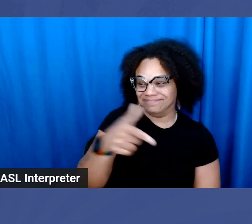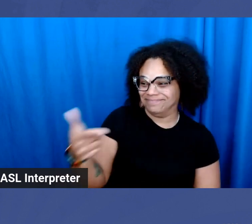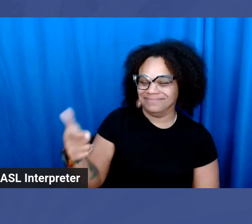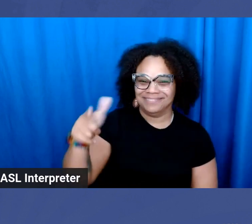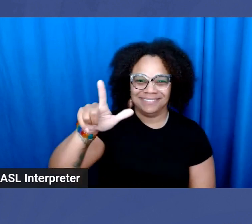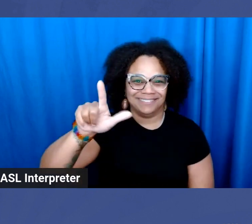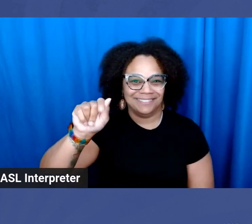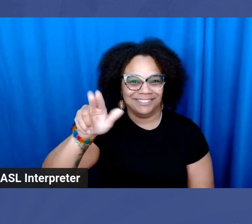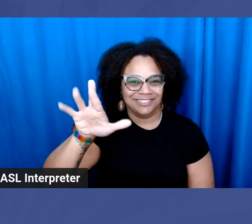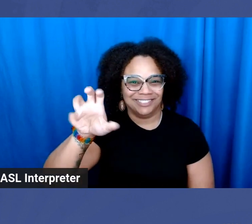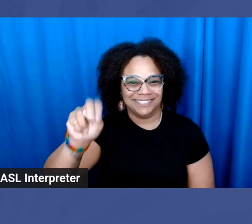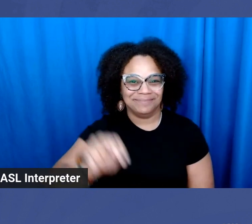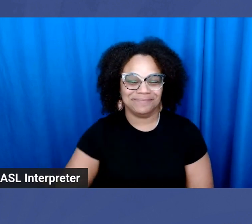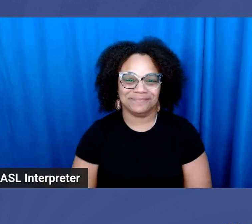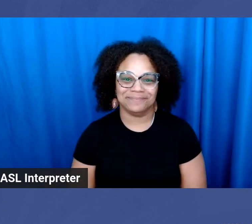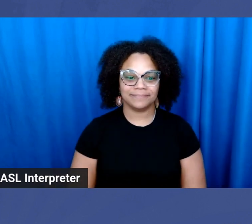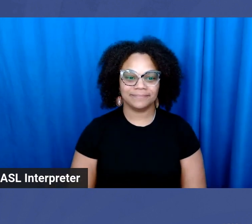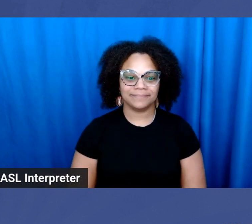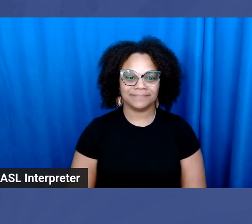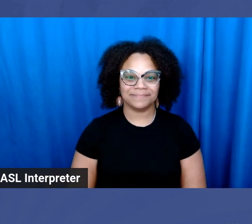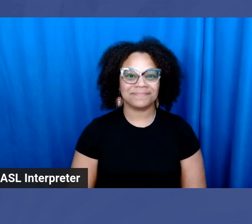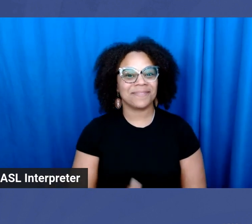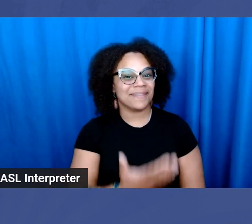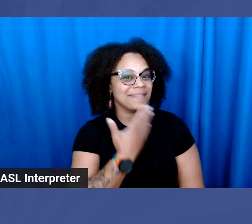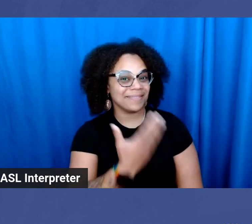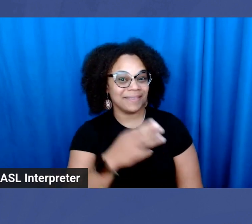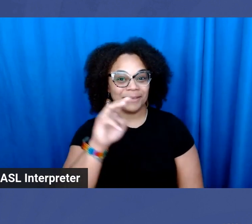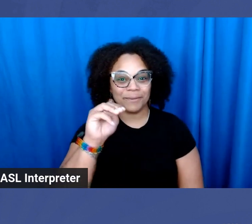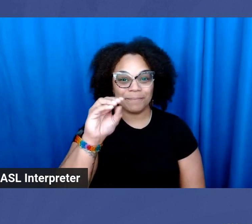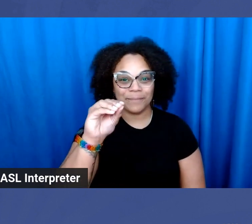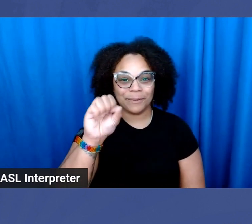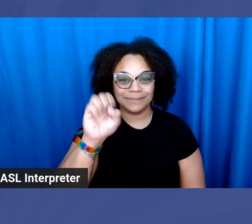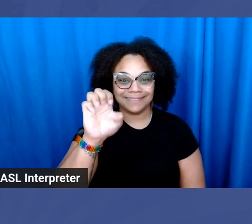hear from Lauren. Thank you, Moses.